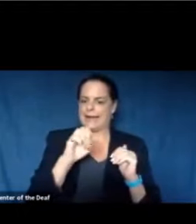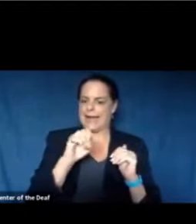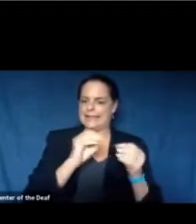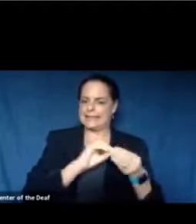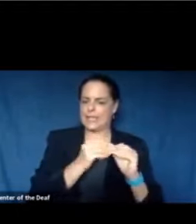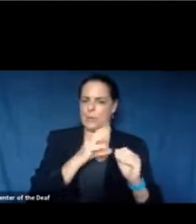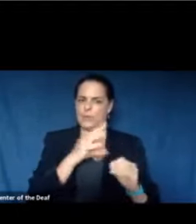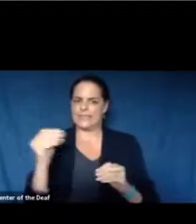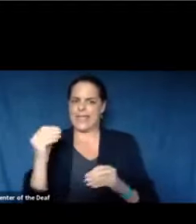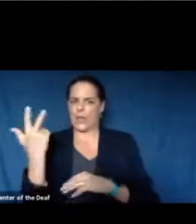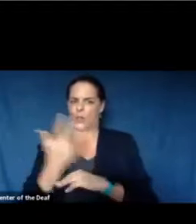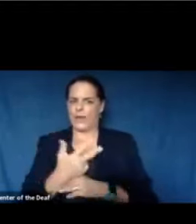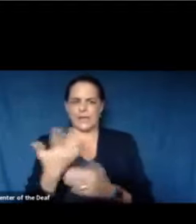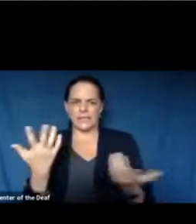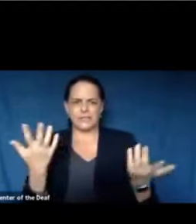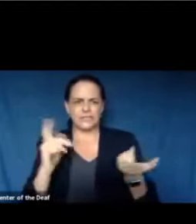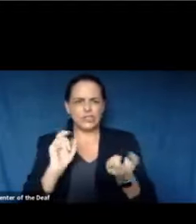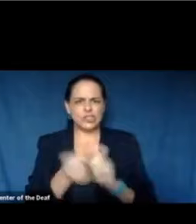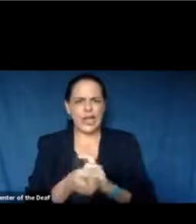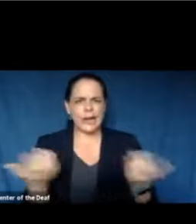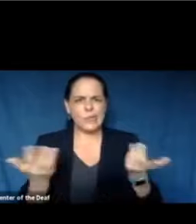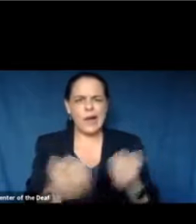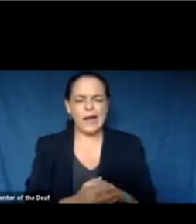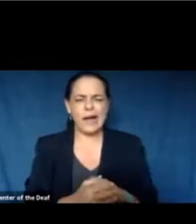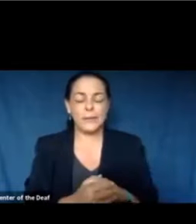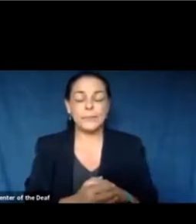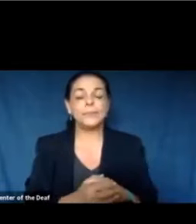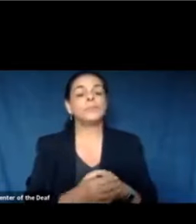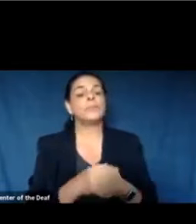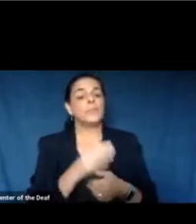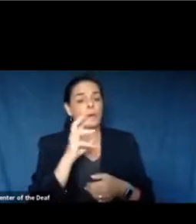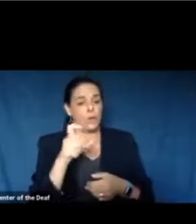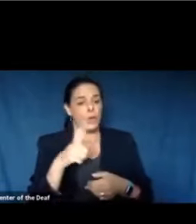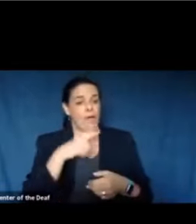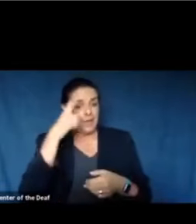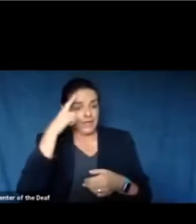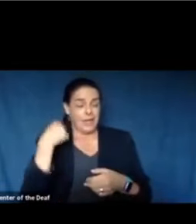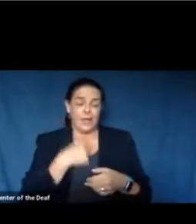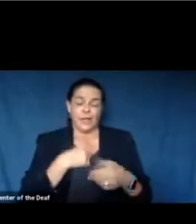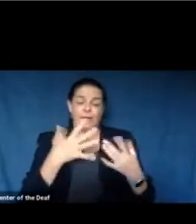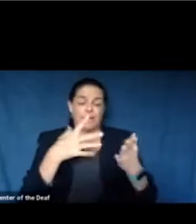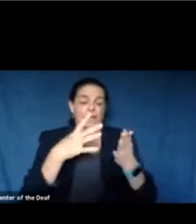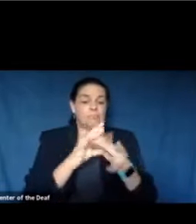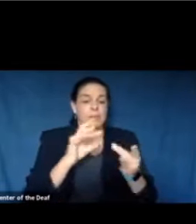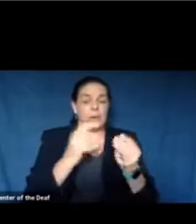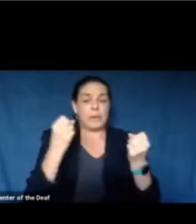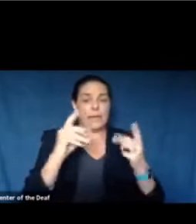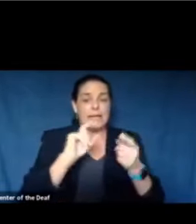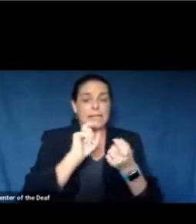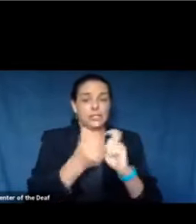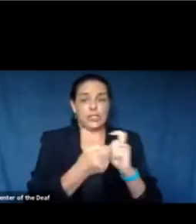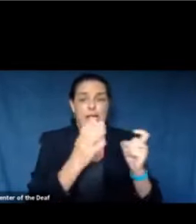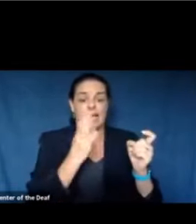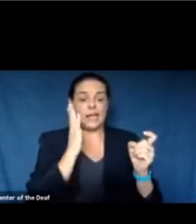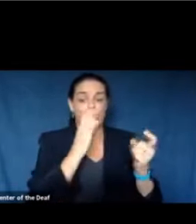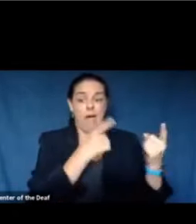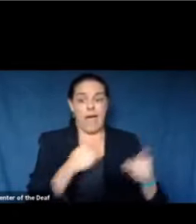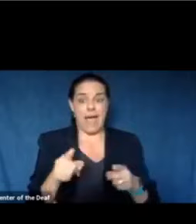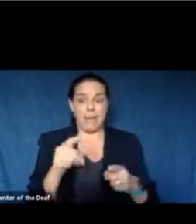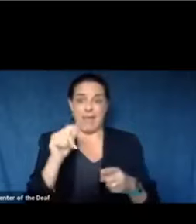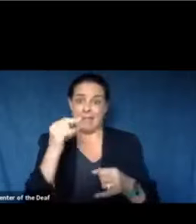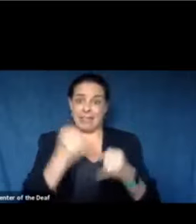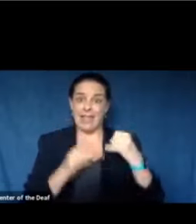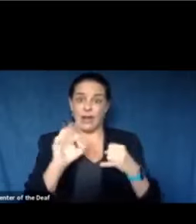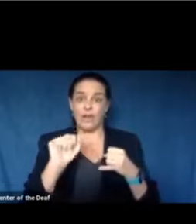What changed? Well, I think that we've been talking a lot about all of the changes that were coming into the end of